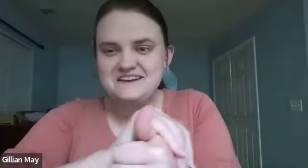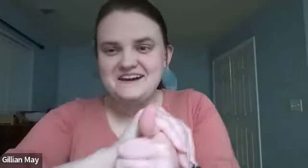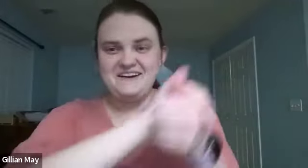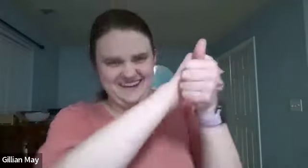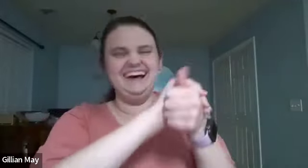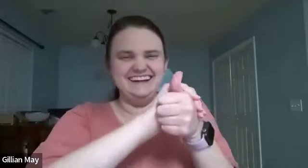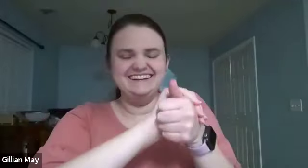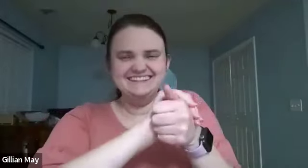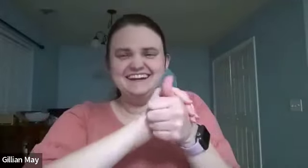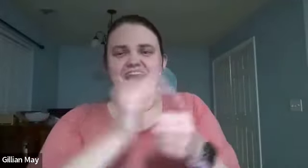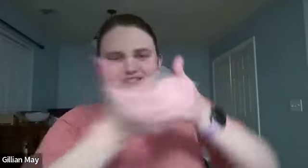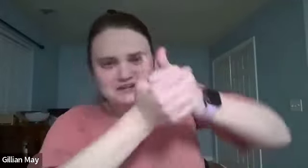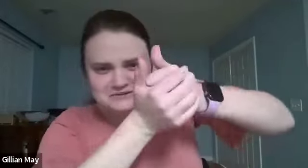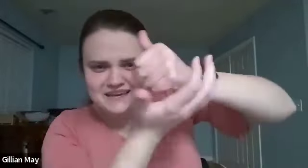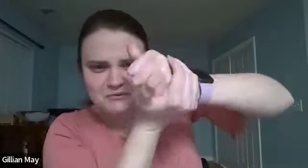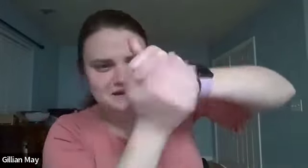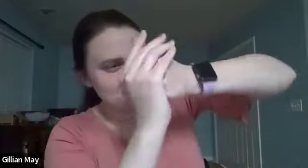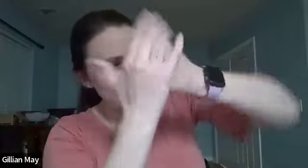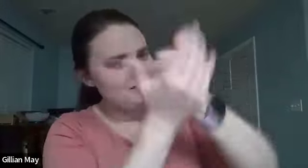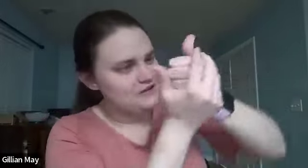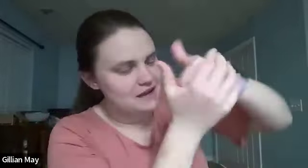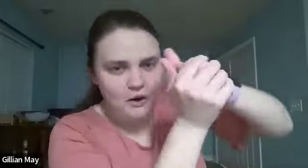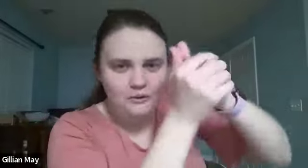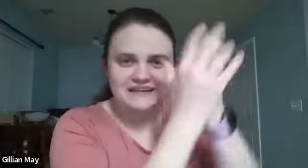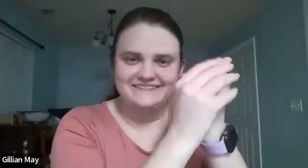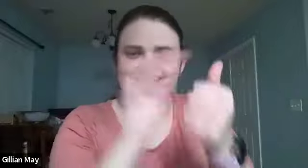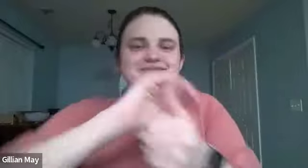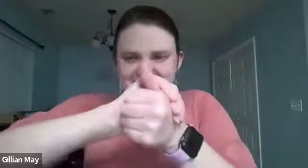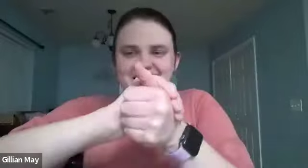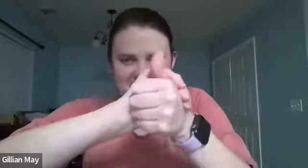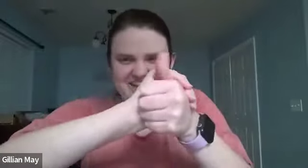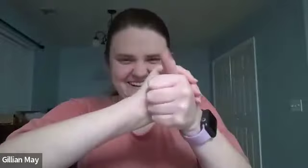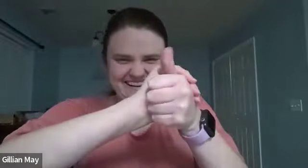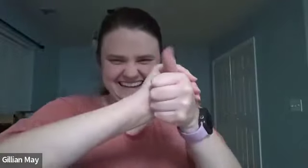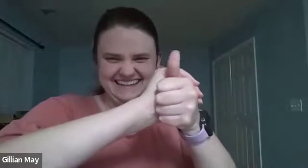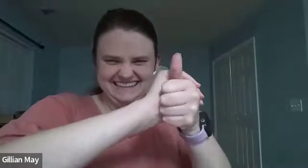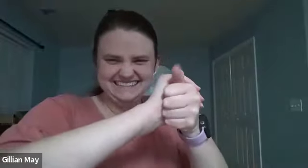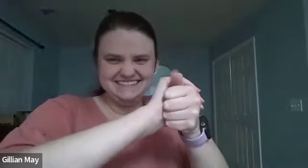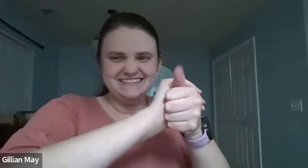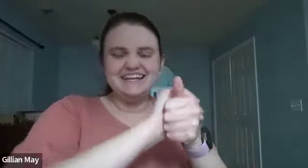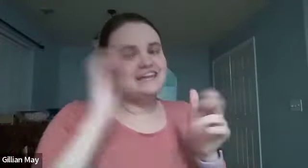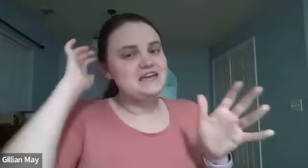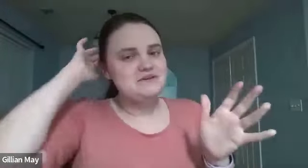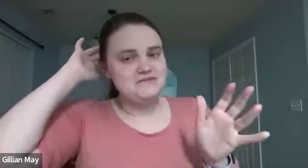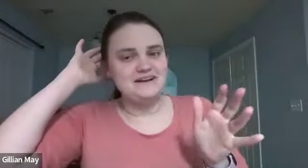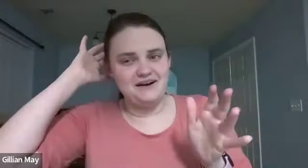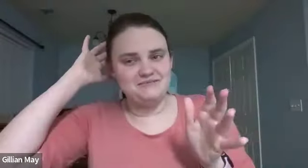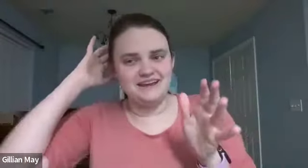go. I saw she was like, wait a minute. I look like I'm holding this. I'm like, yeah. It can be very complicated